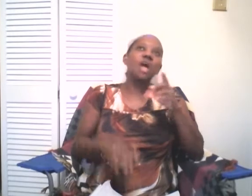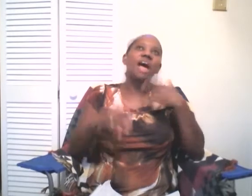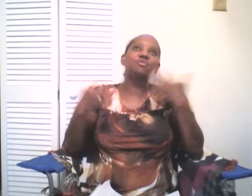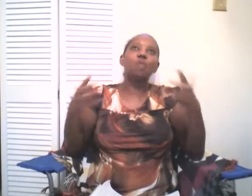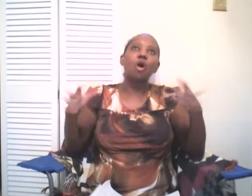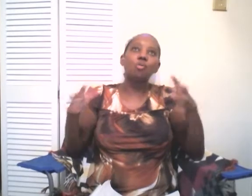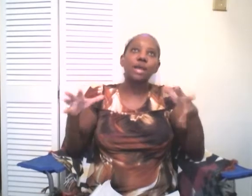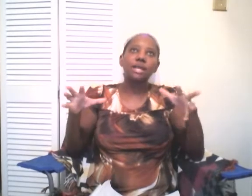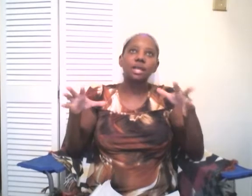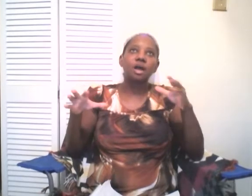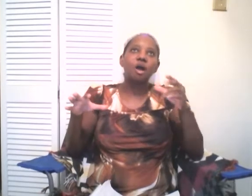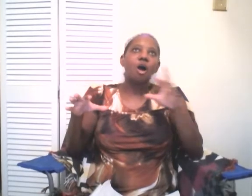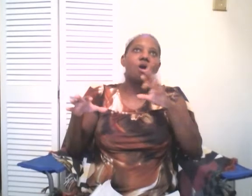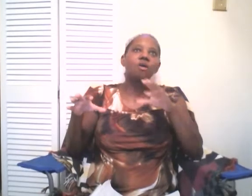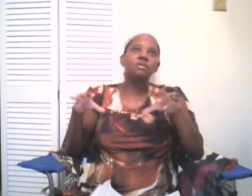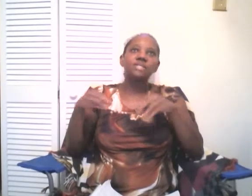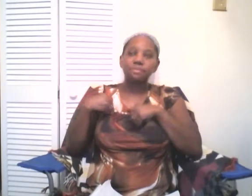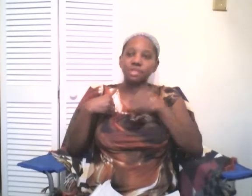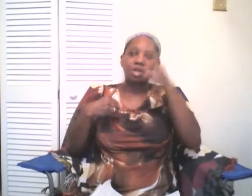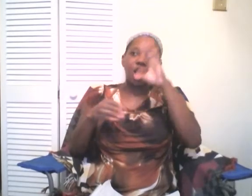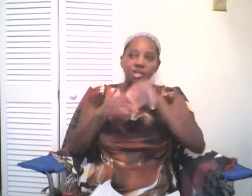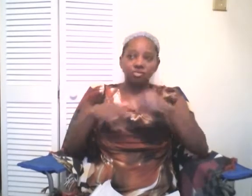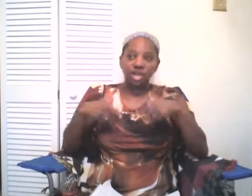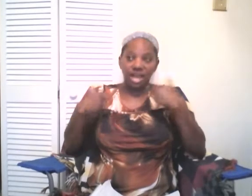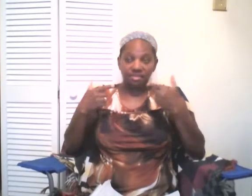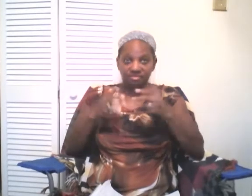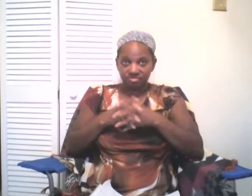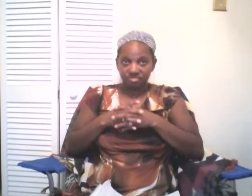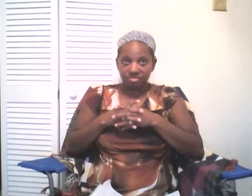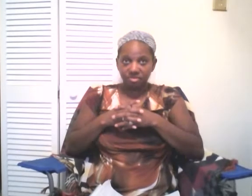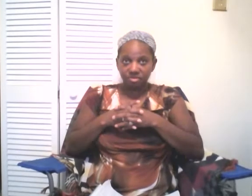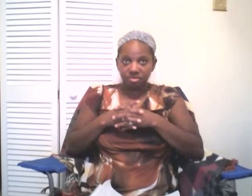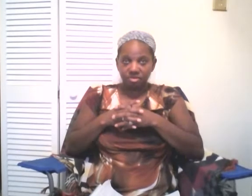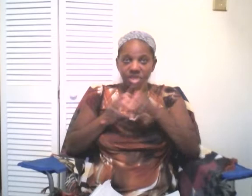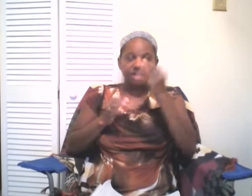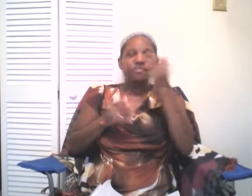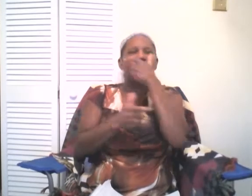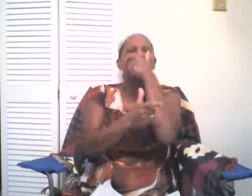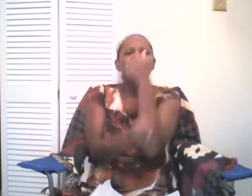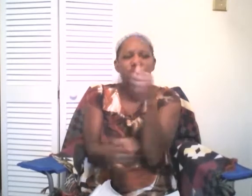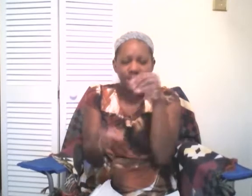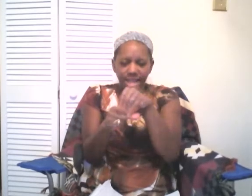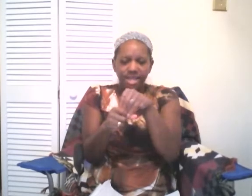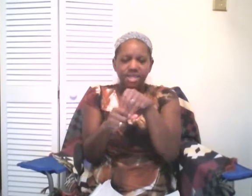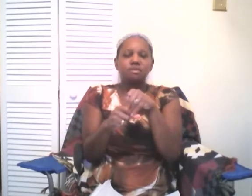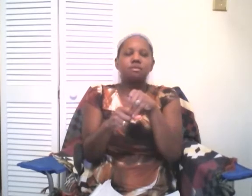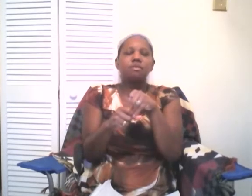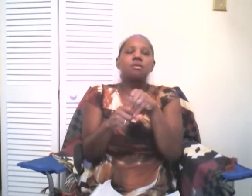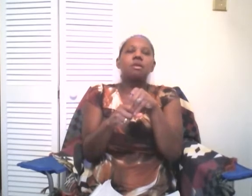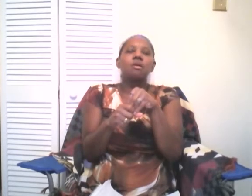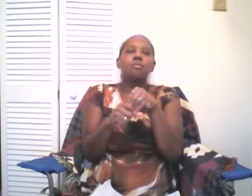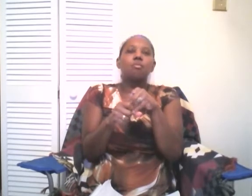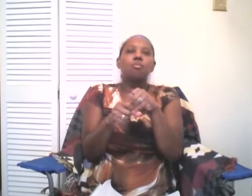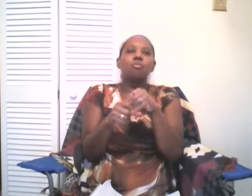Have you already accepted God in your life? And if you're interested in